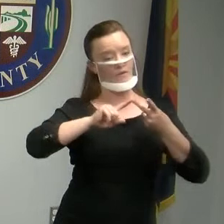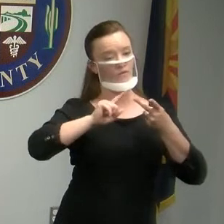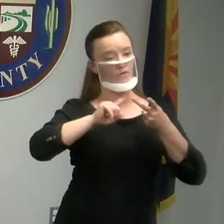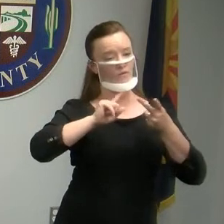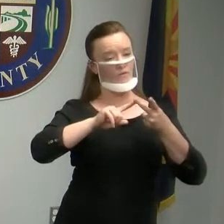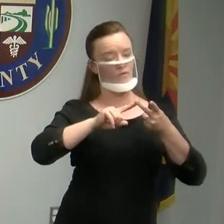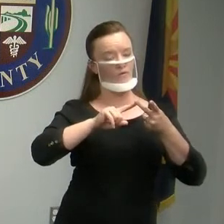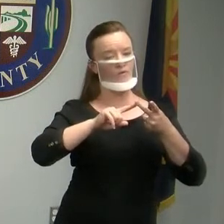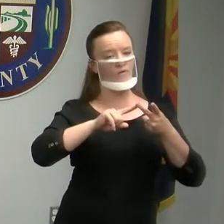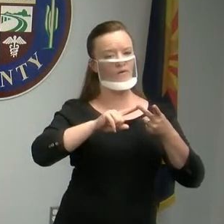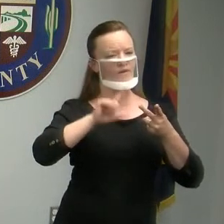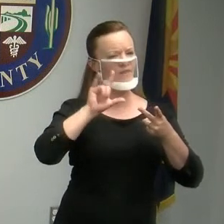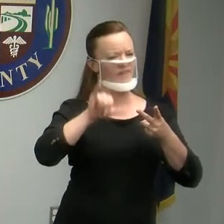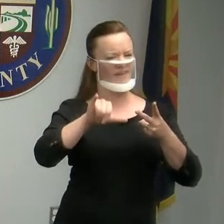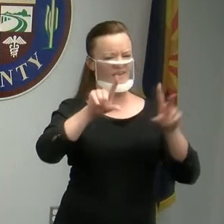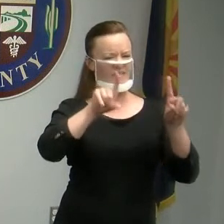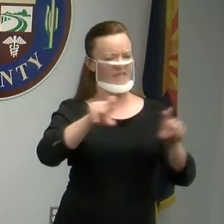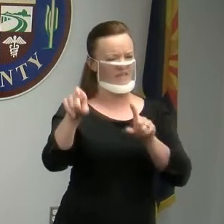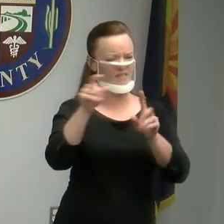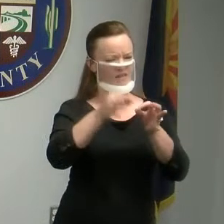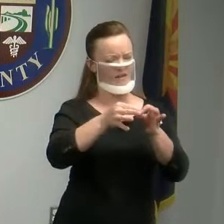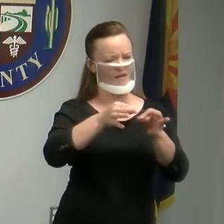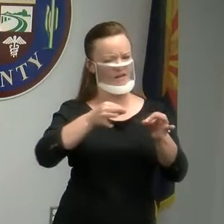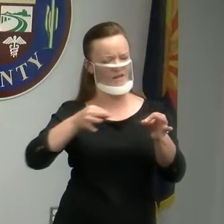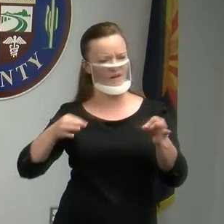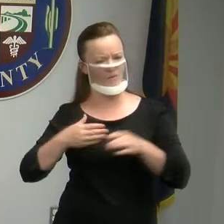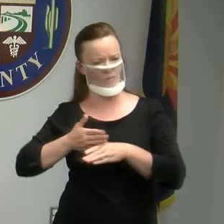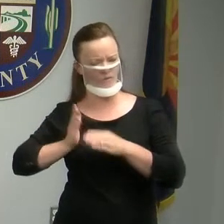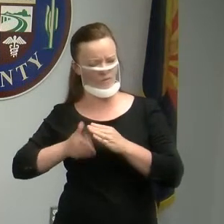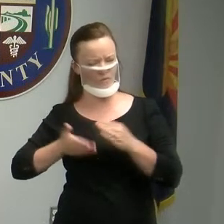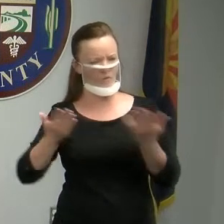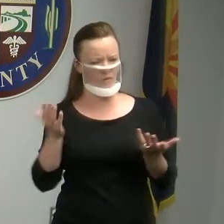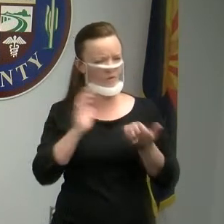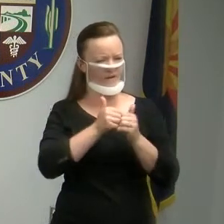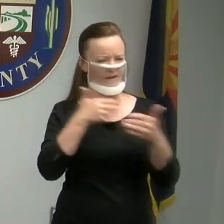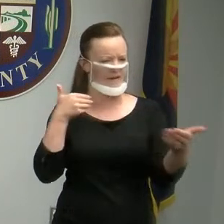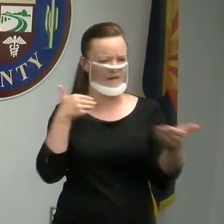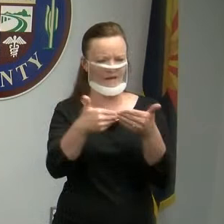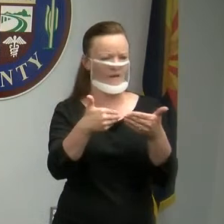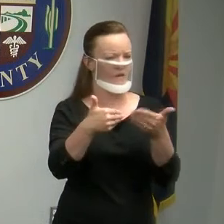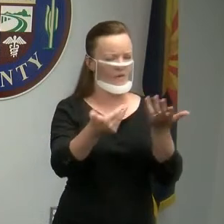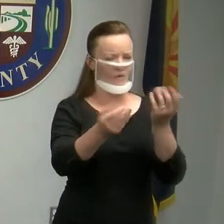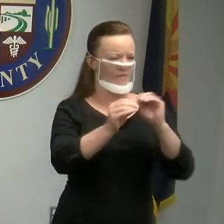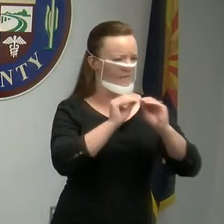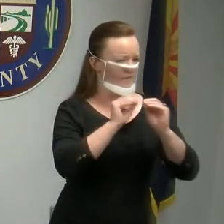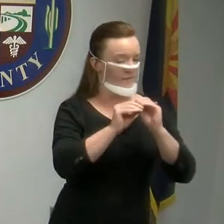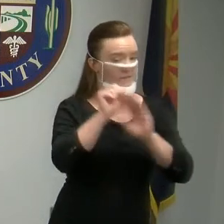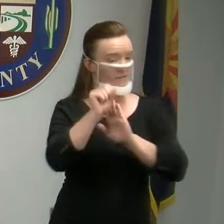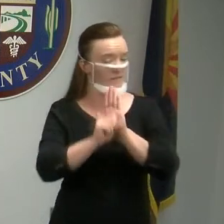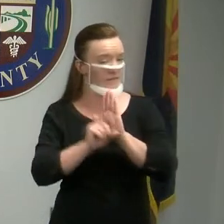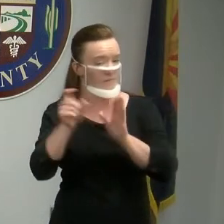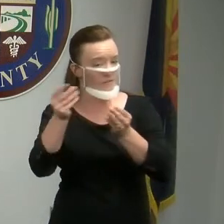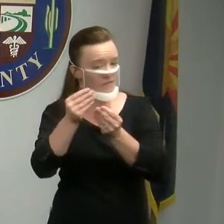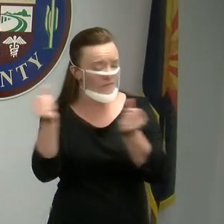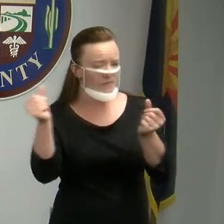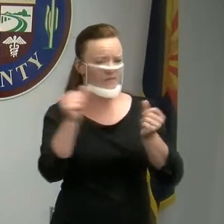the testing backlog? Is that a county function? Does the state have to handle that? Could there be a cooperation here?